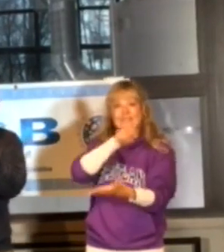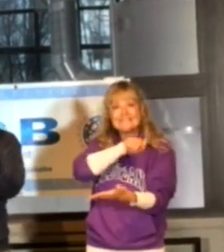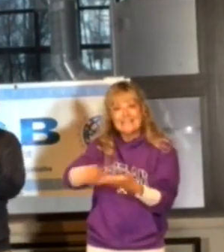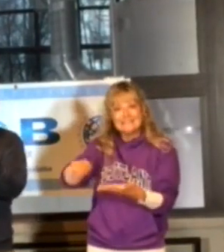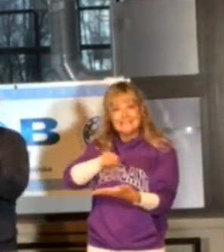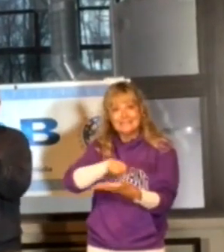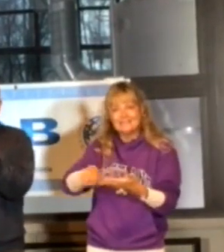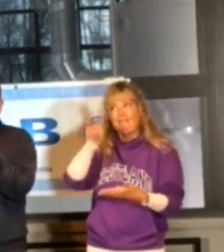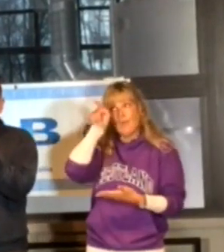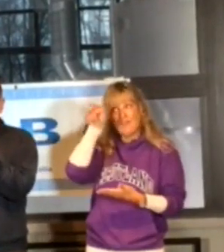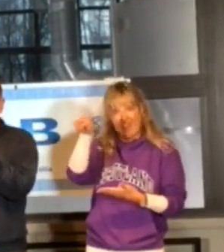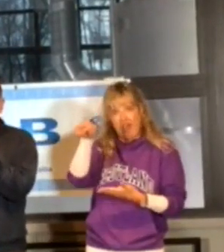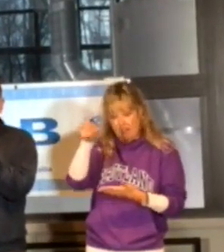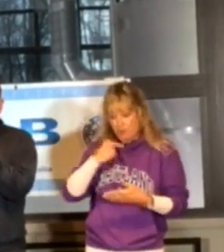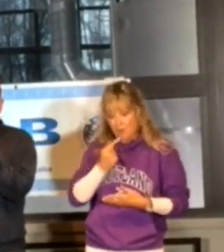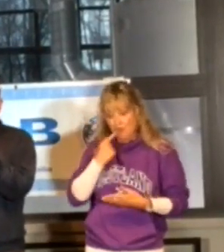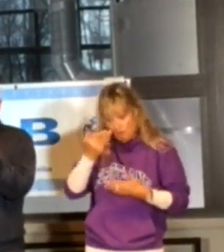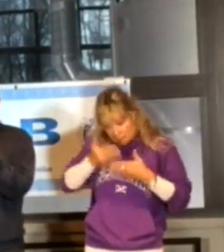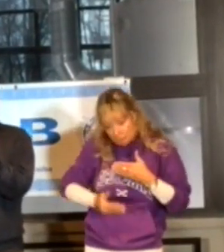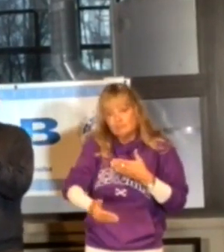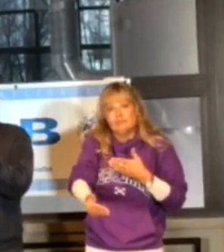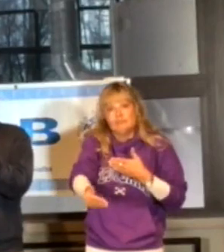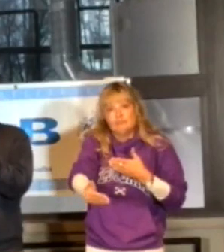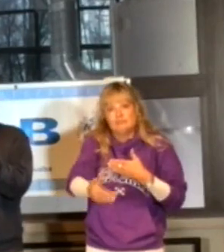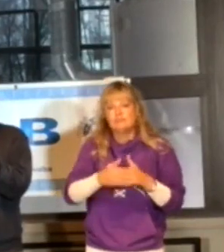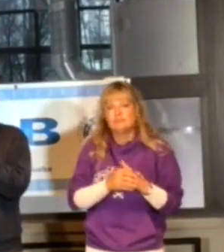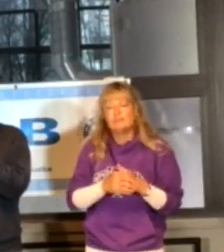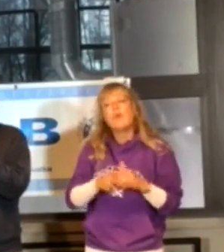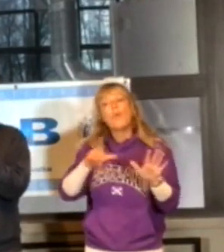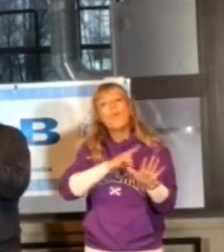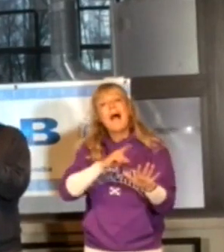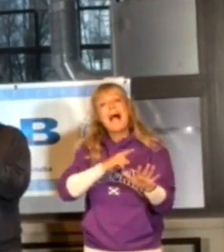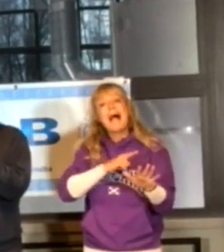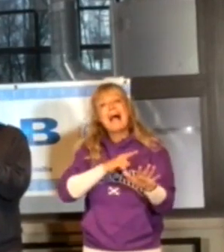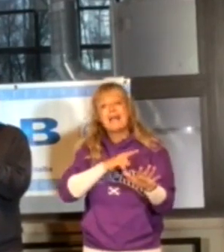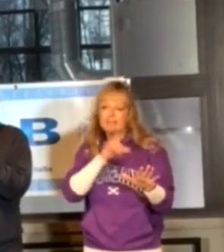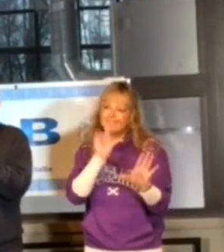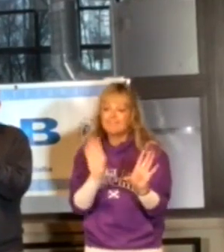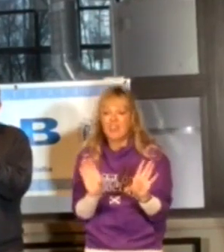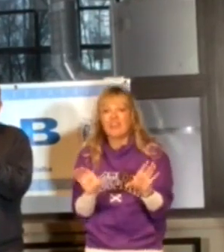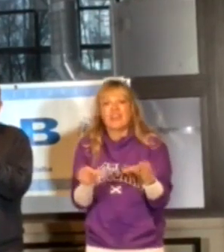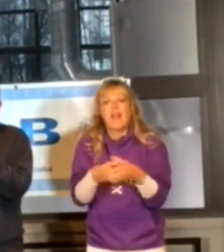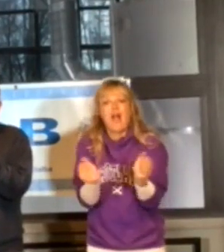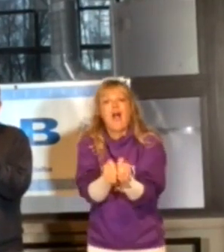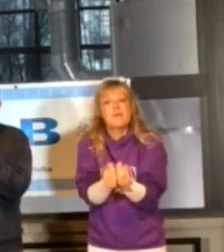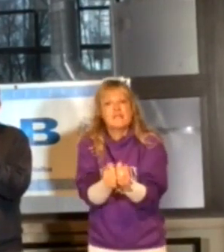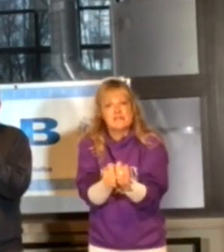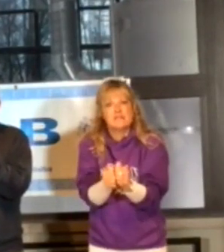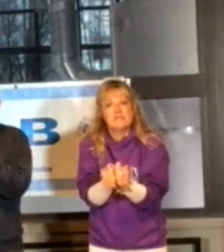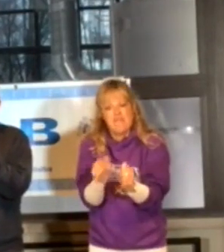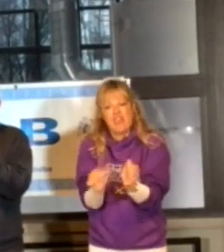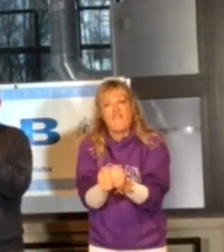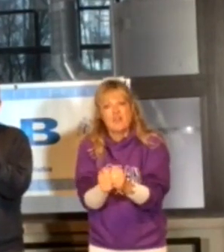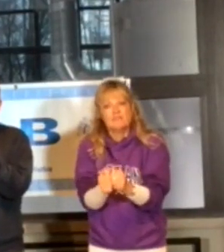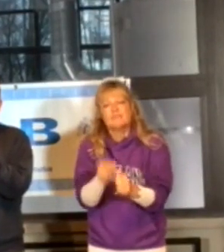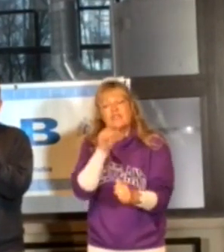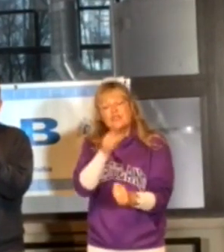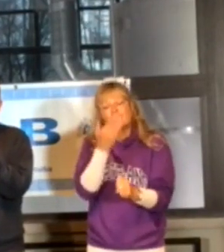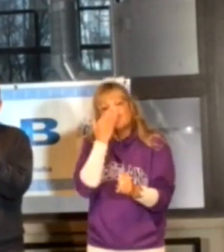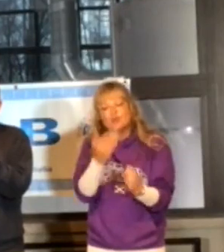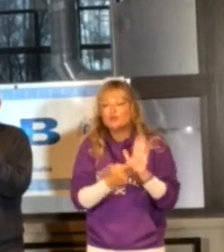that time onwards. The purpose of the covenant is to demonstrate in a secure